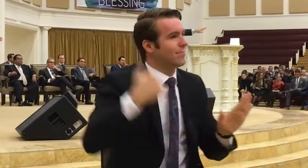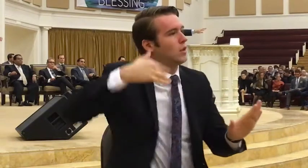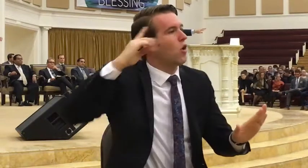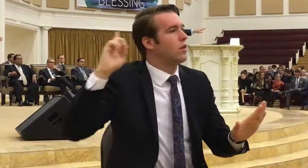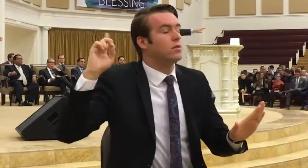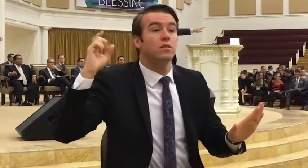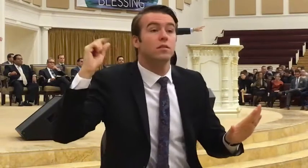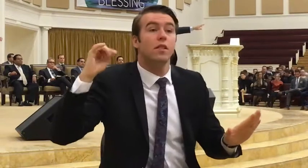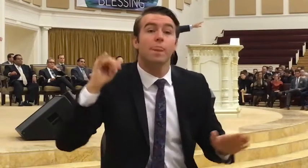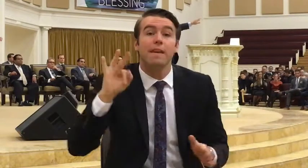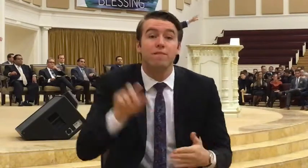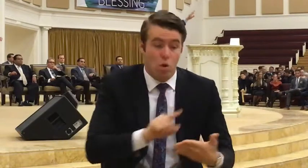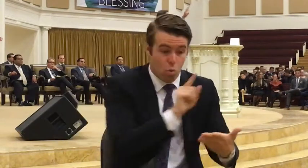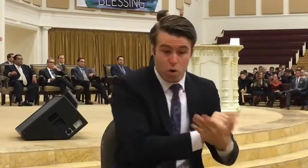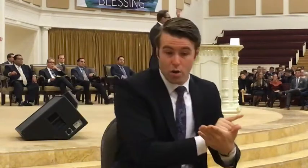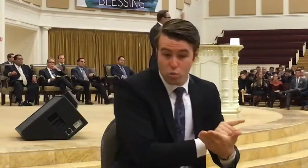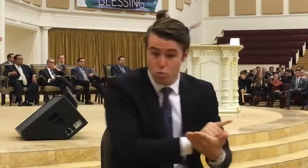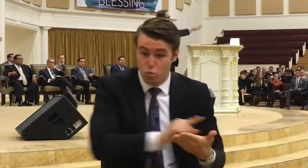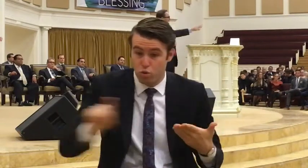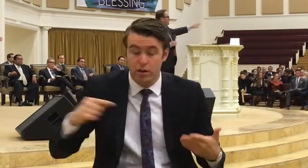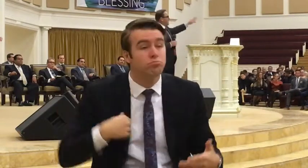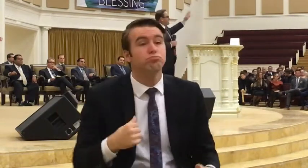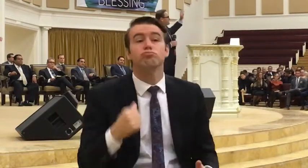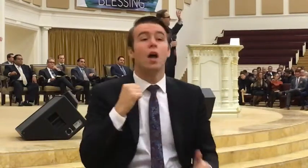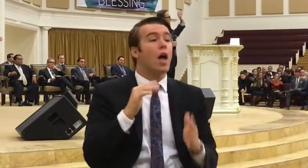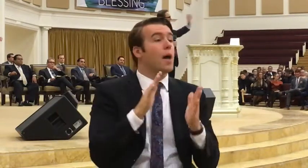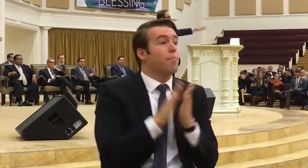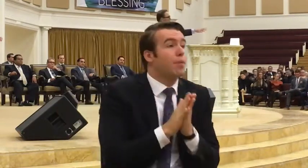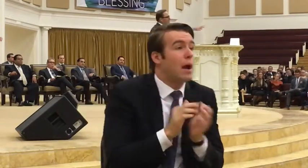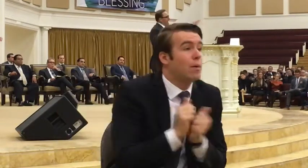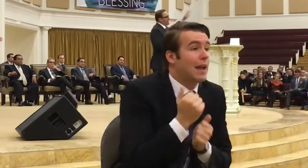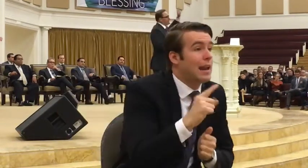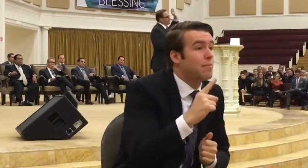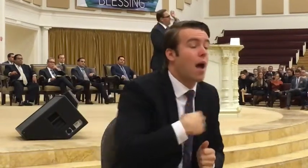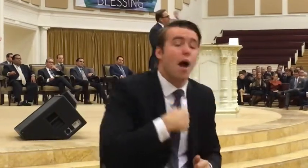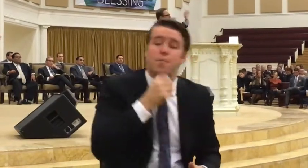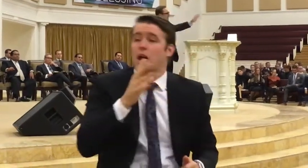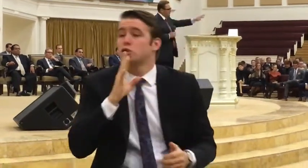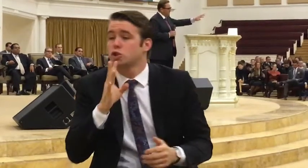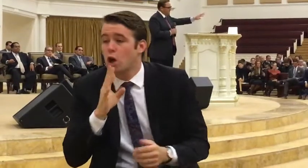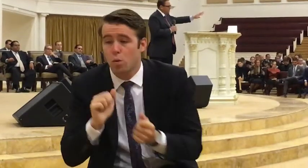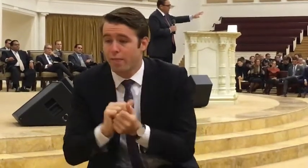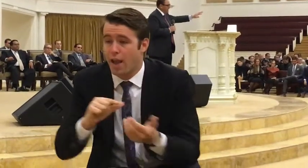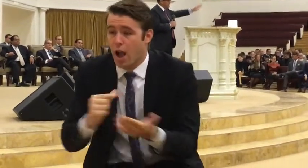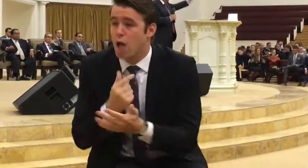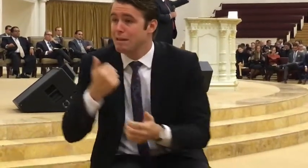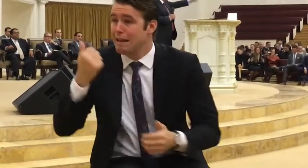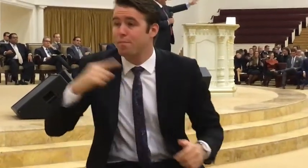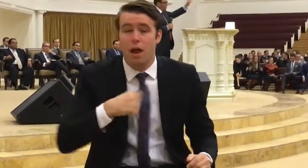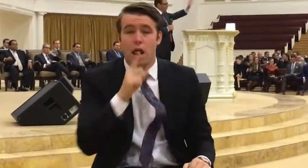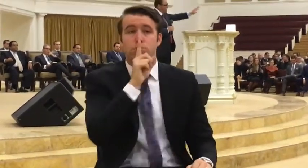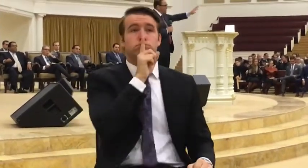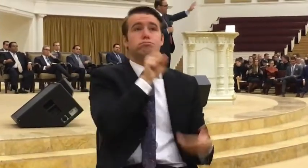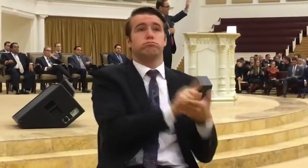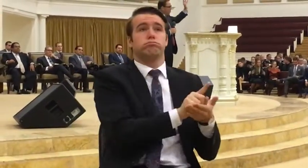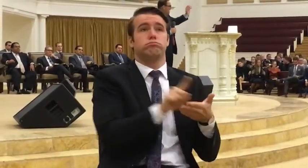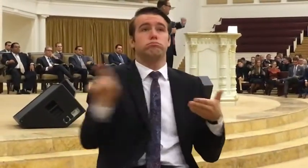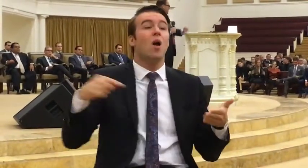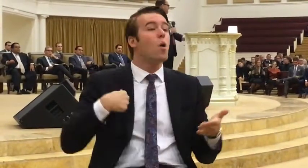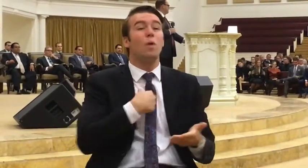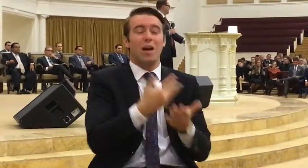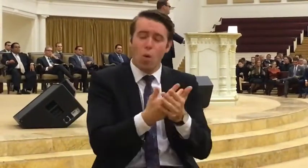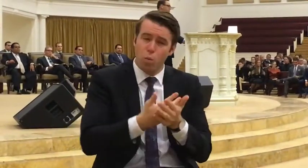week without ever praying with anybody, without ever talking to anybody, without ever sharing the gospel of Jesus Christ, we have wasted